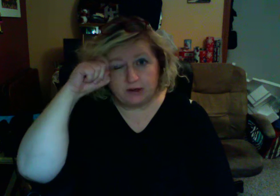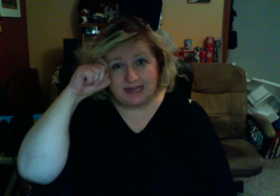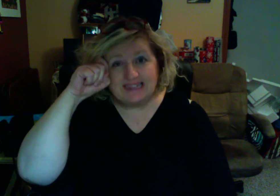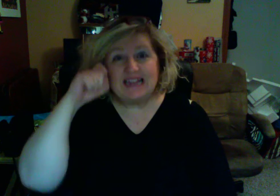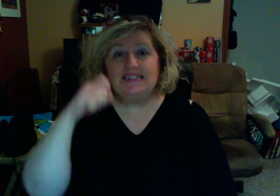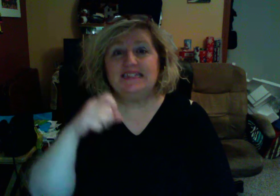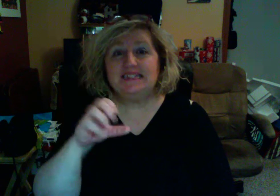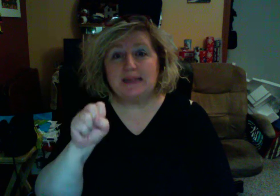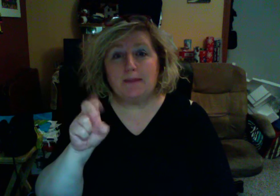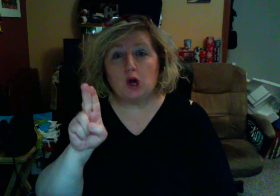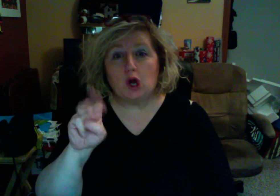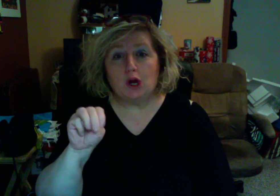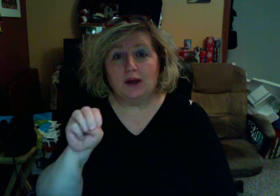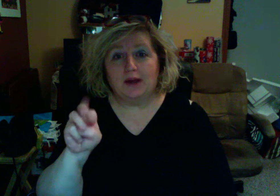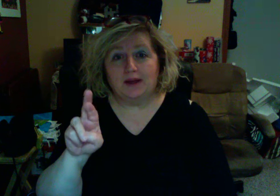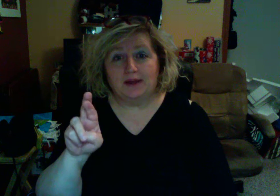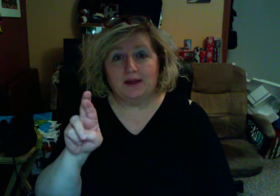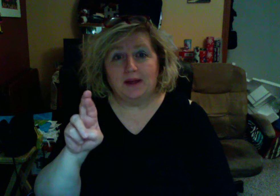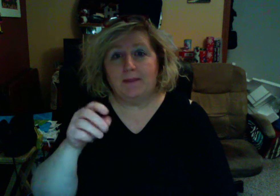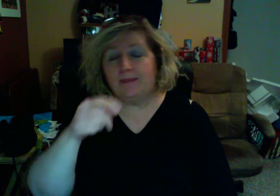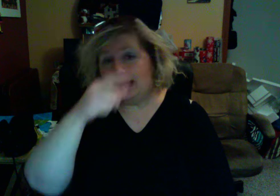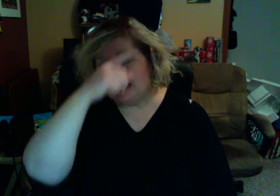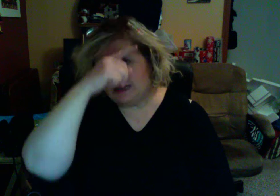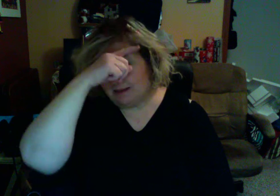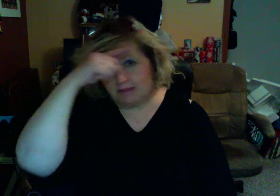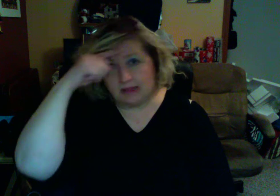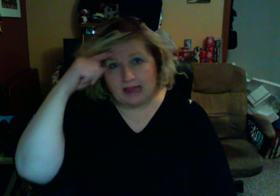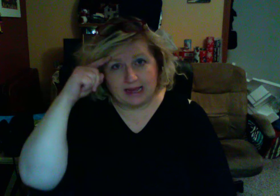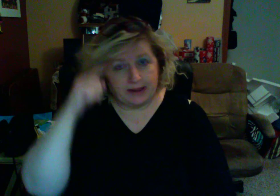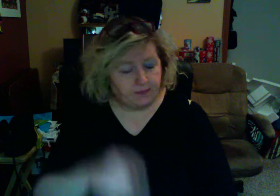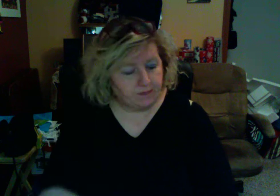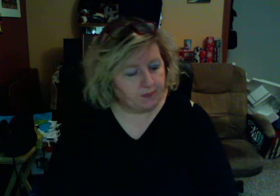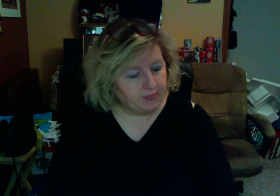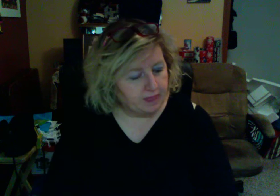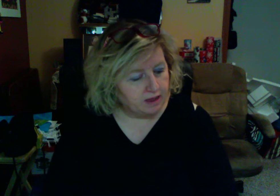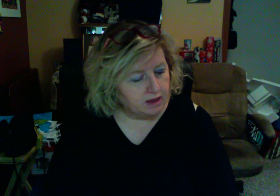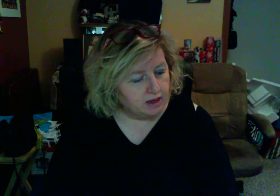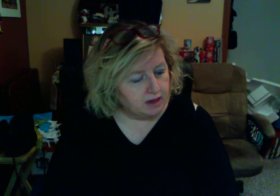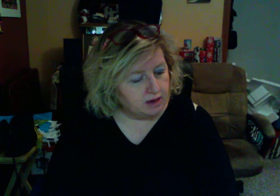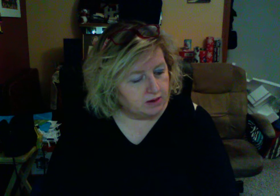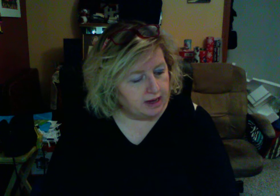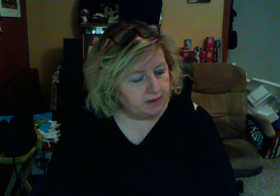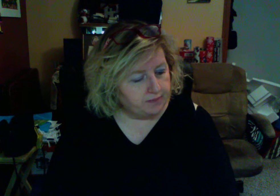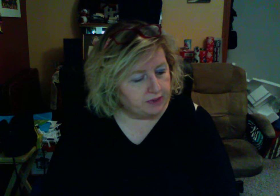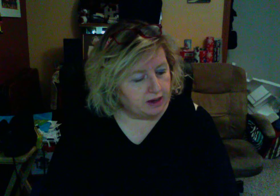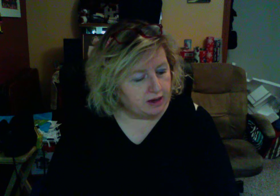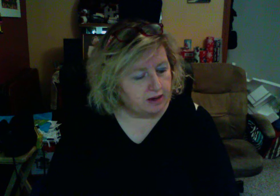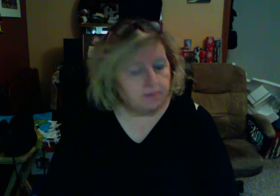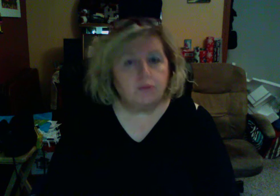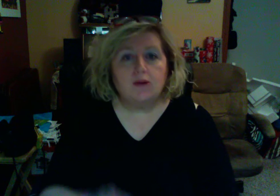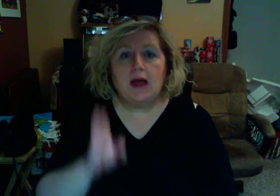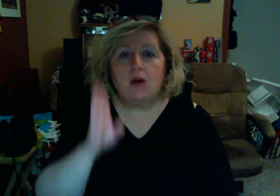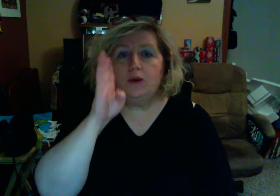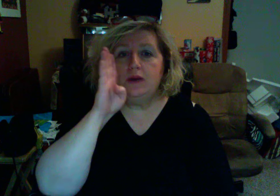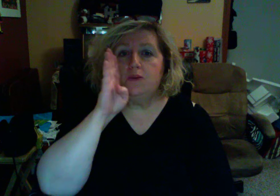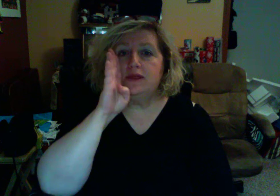this, that's summer. But black. Okay, brown with the